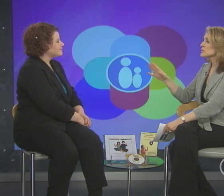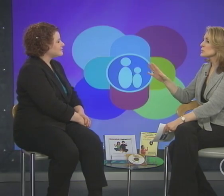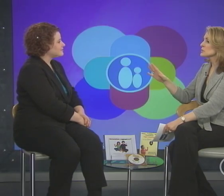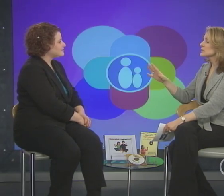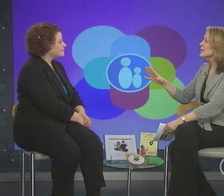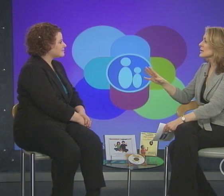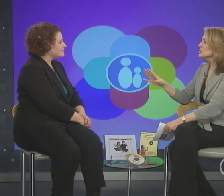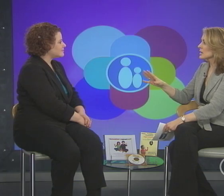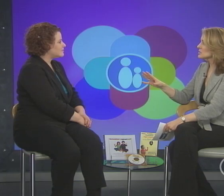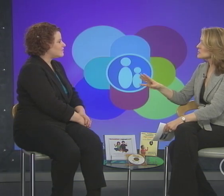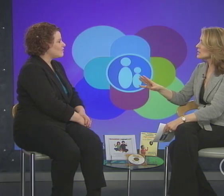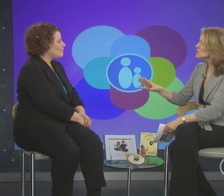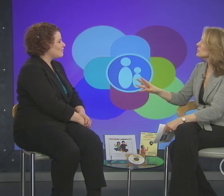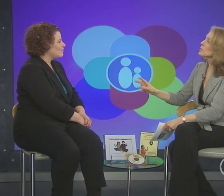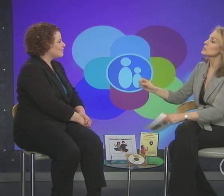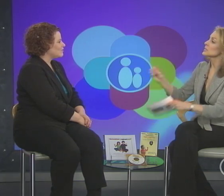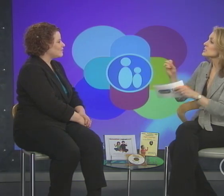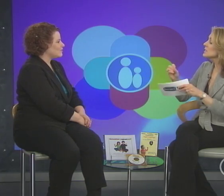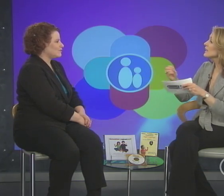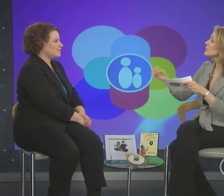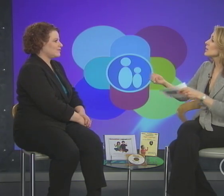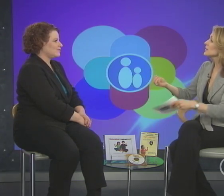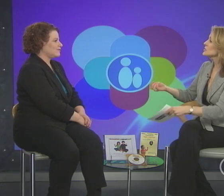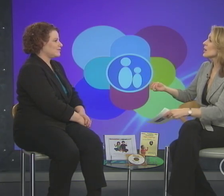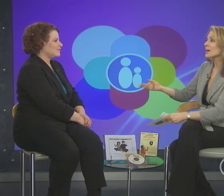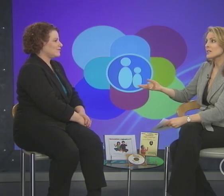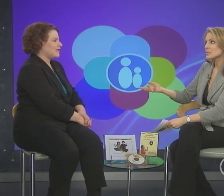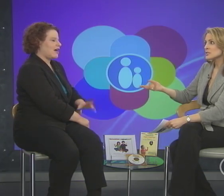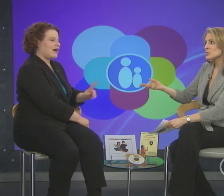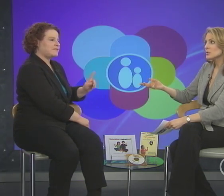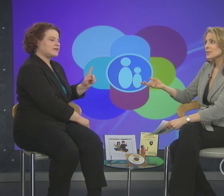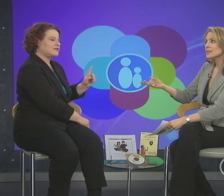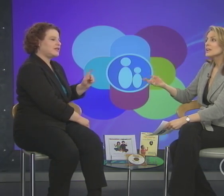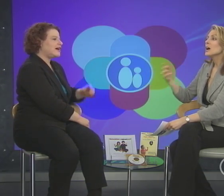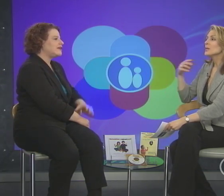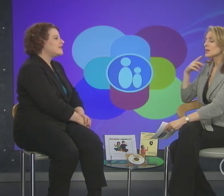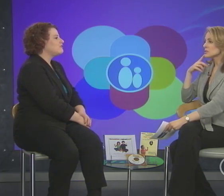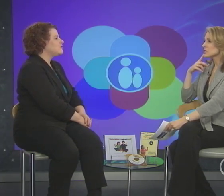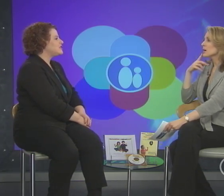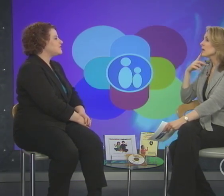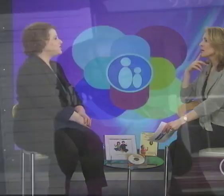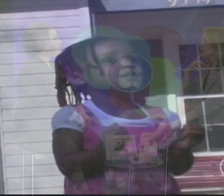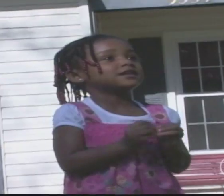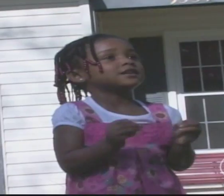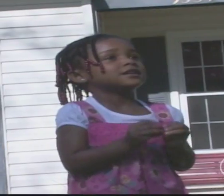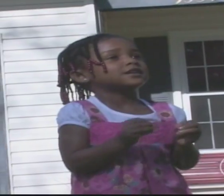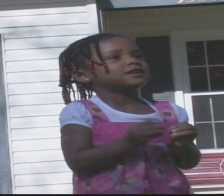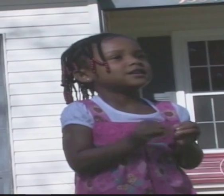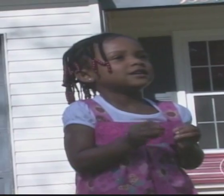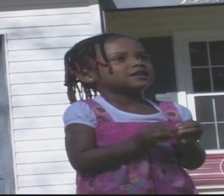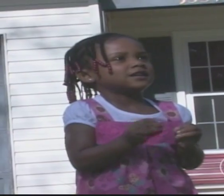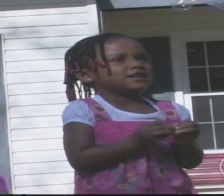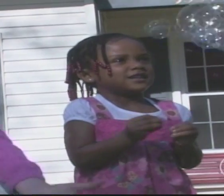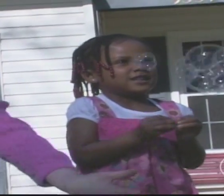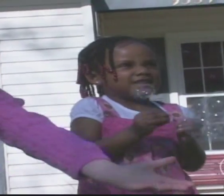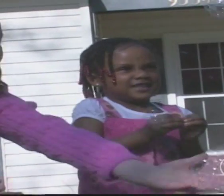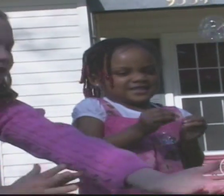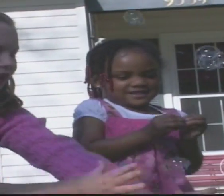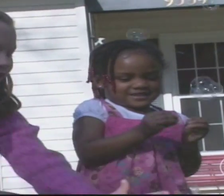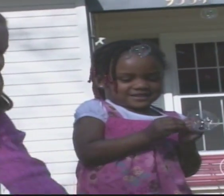will delay my child's speech. If they're only going to sign, they're not going to talk. Absolutely not. Okay, good to know. Research has shown that it's actually the opposite.